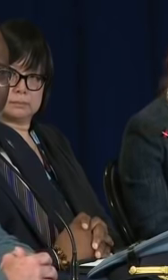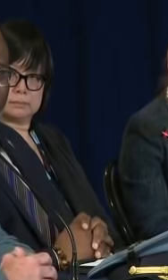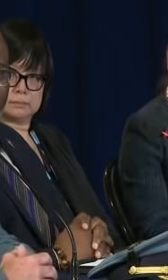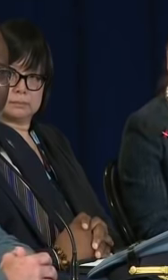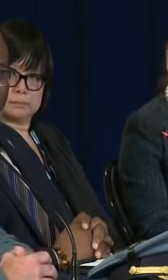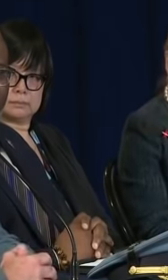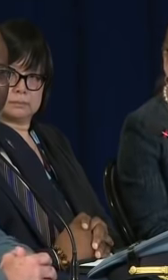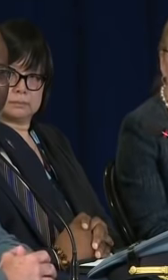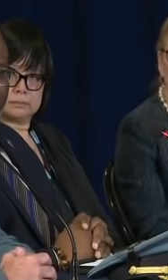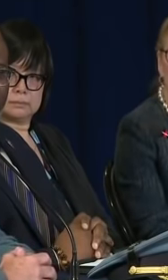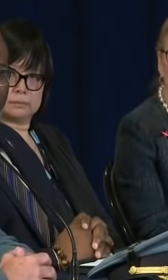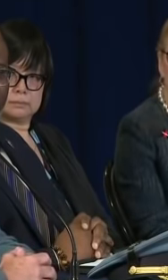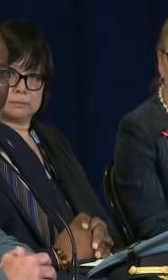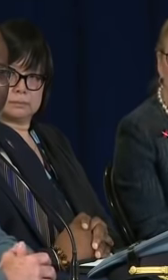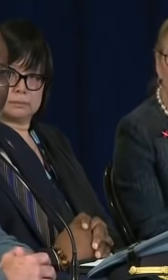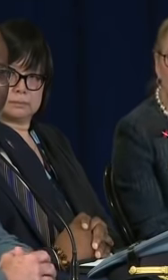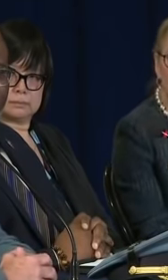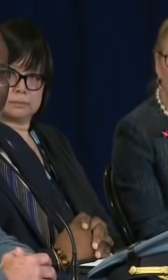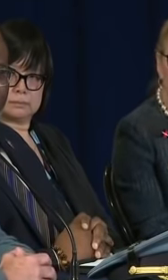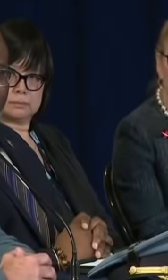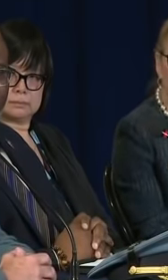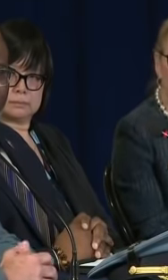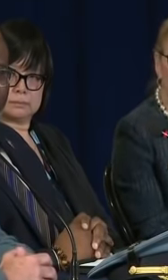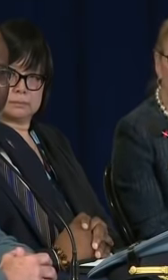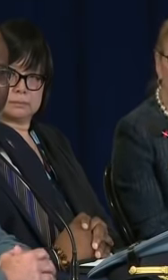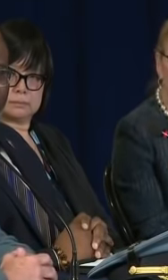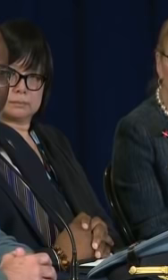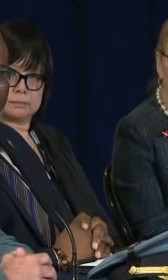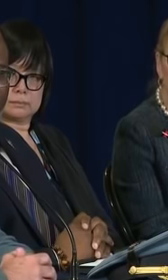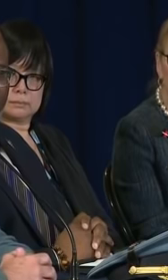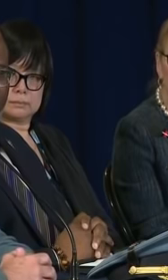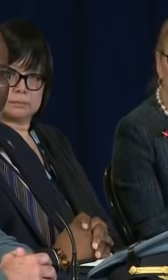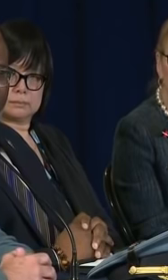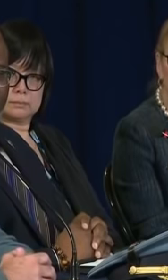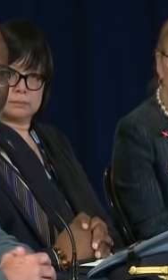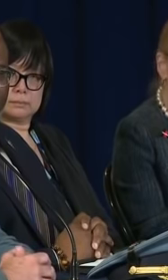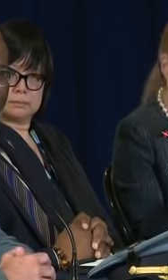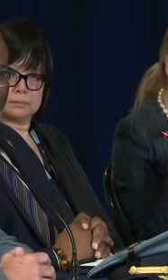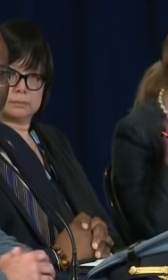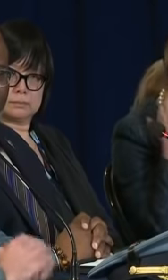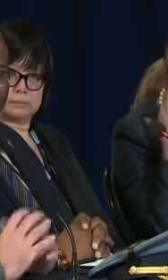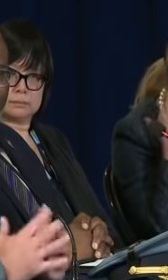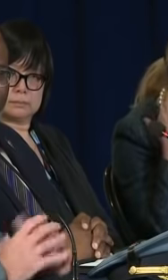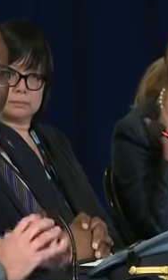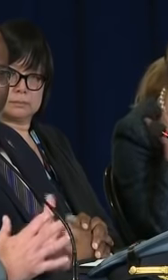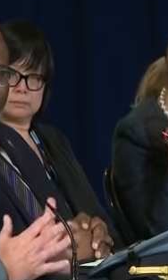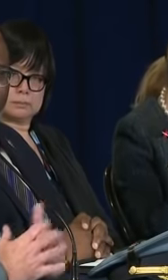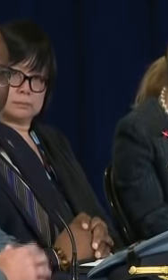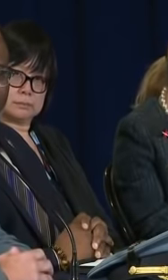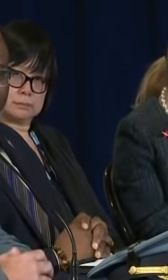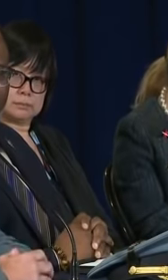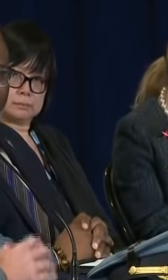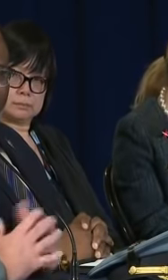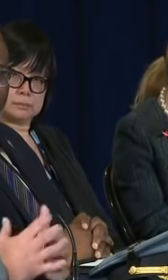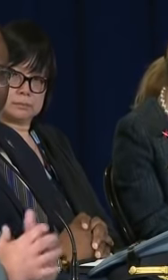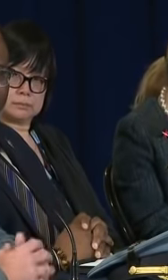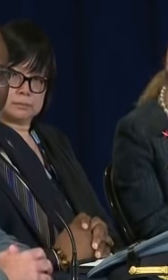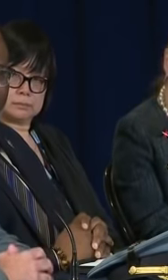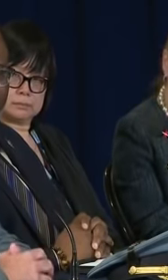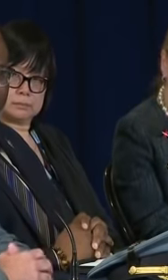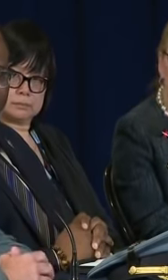their towns better than those folks, boots on the ground in those municipalities. So that whole of government and